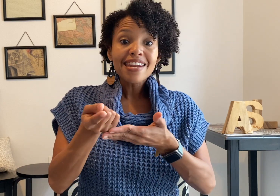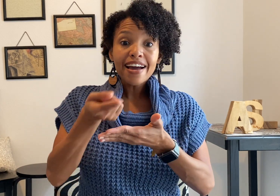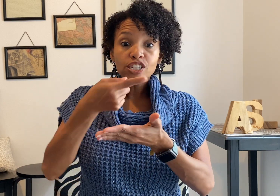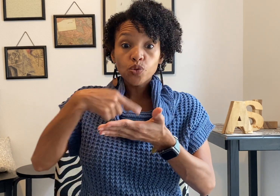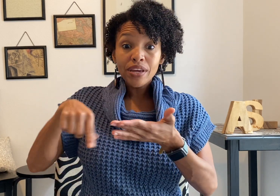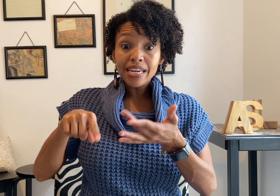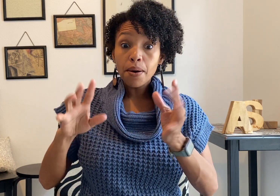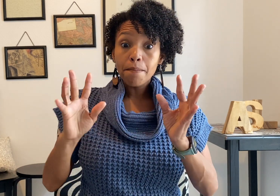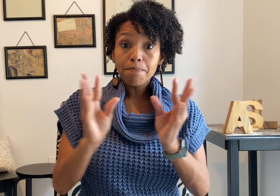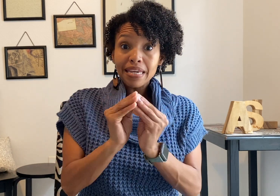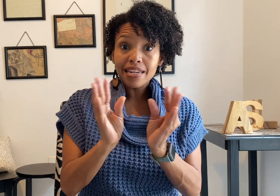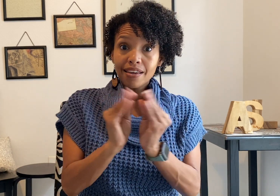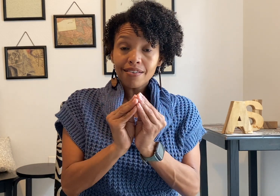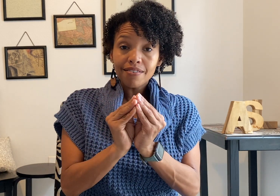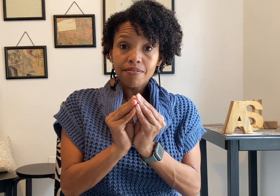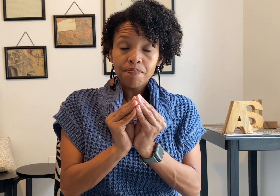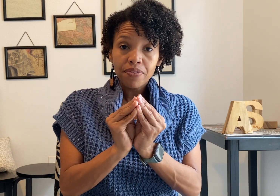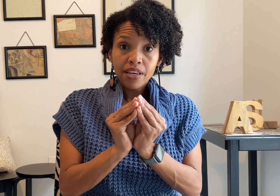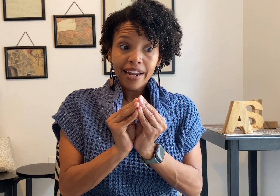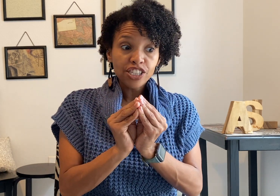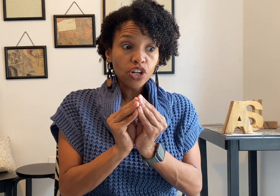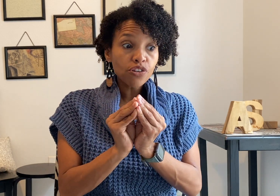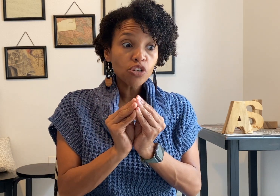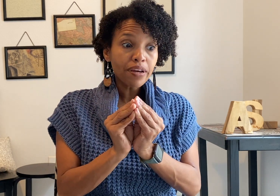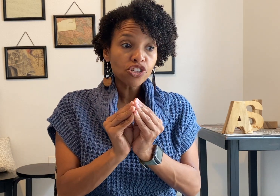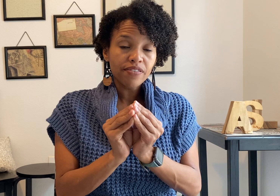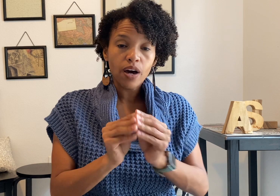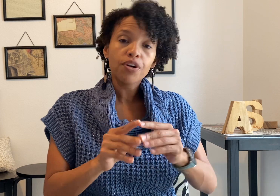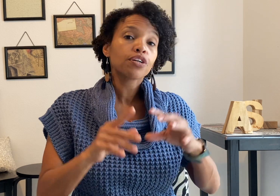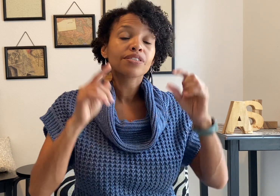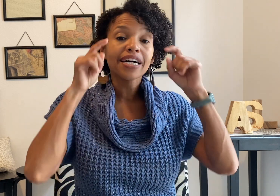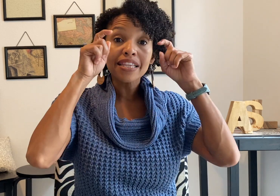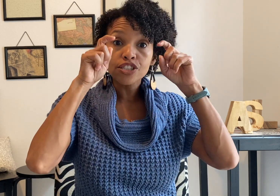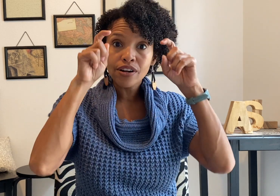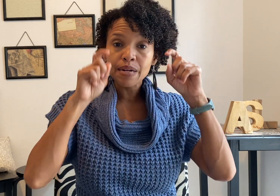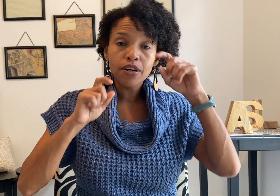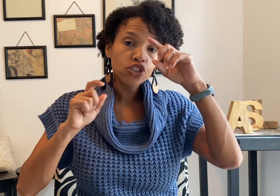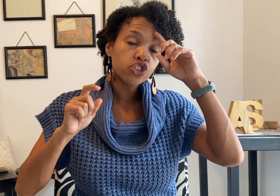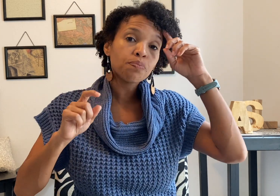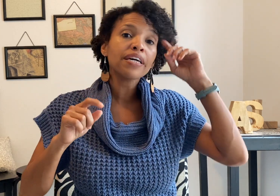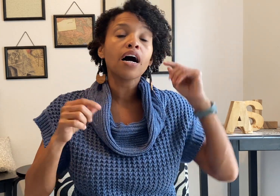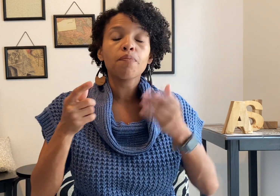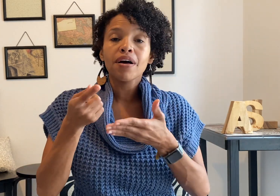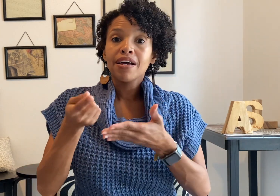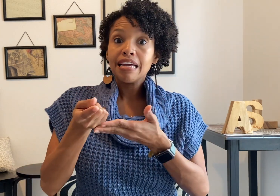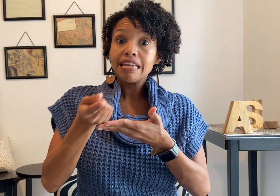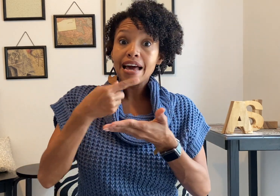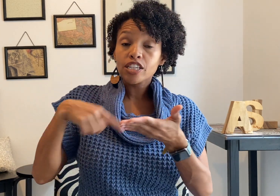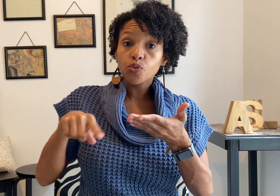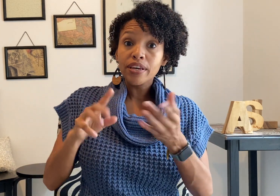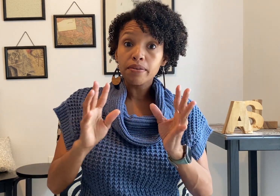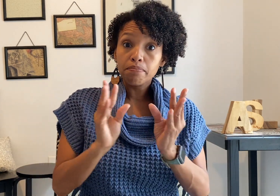next week meeting, and I should also mention that when you're signing this, your eyebrows should be up. Next week